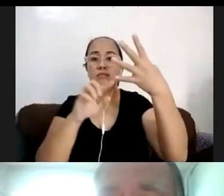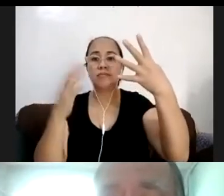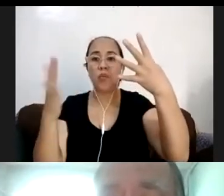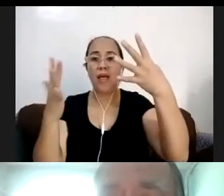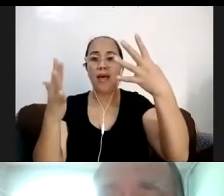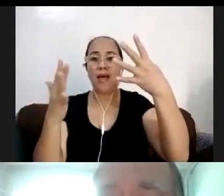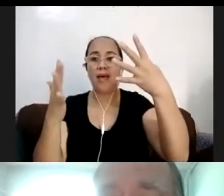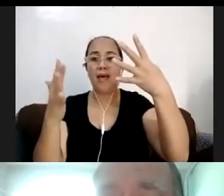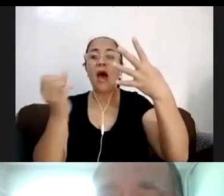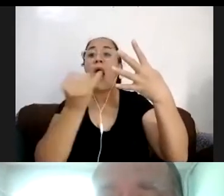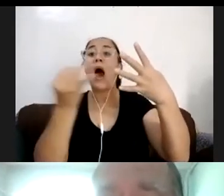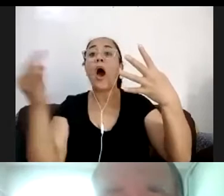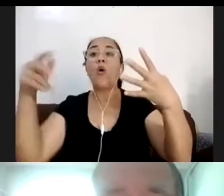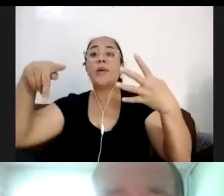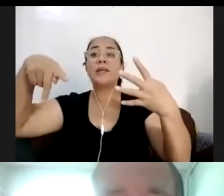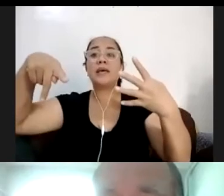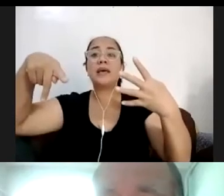How many phrases do you see?